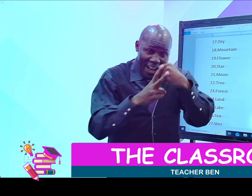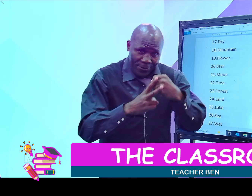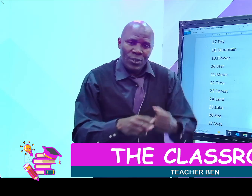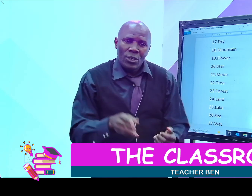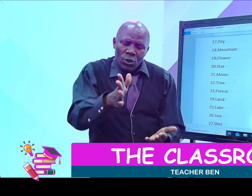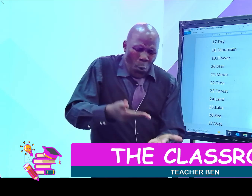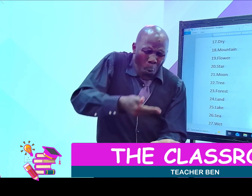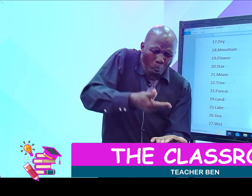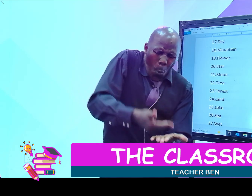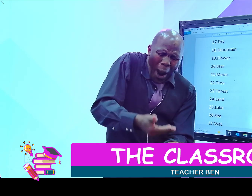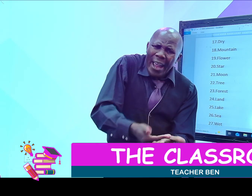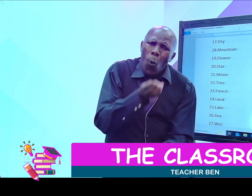27, wet.